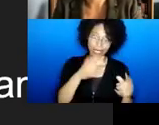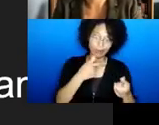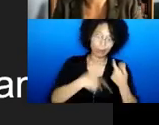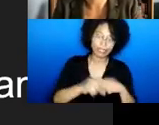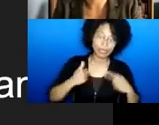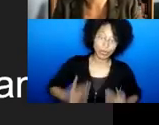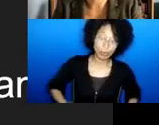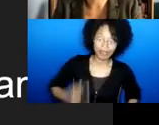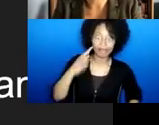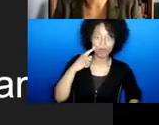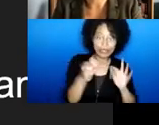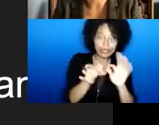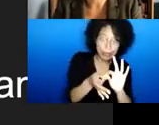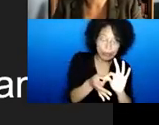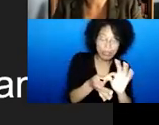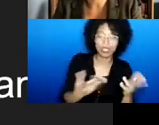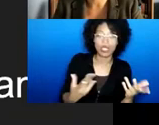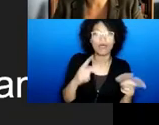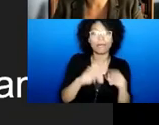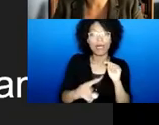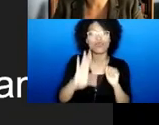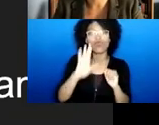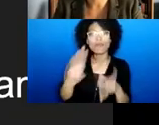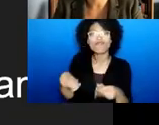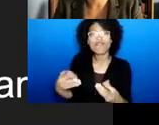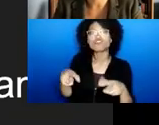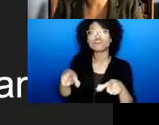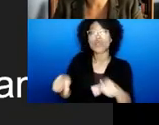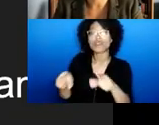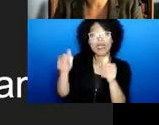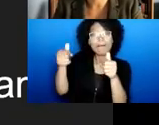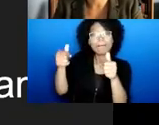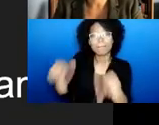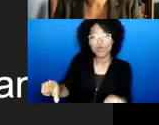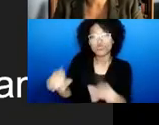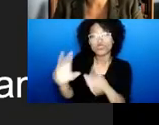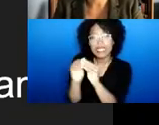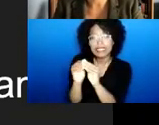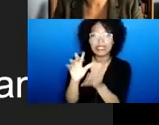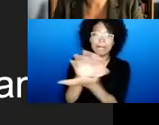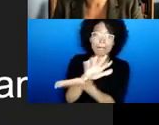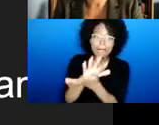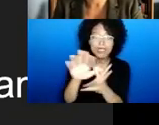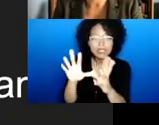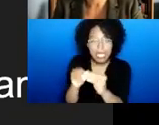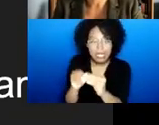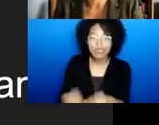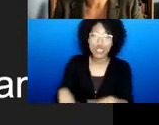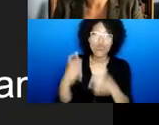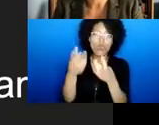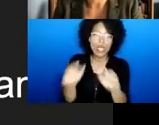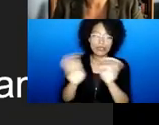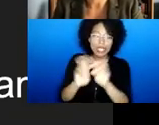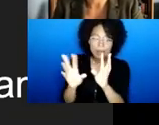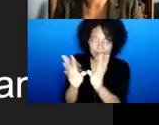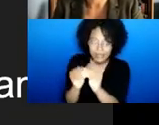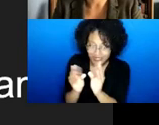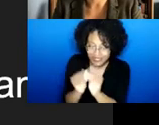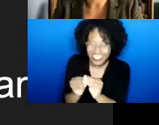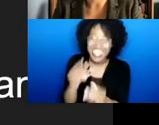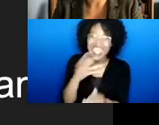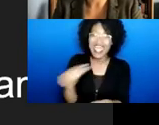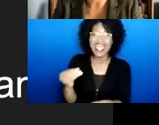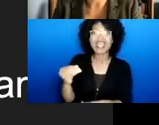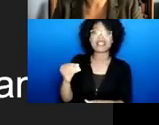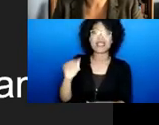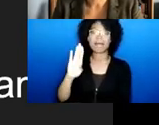AI captioning will be provided at poster sessions, paper sessions, roundtable sessions, and banquet tables as